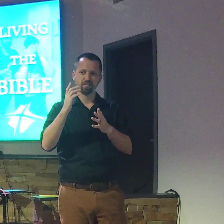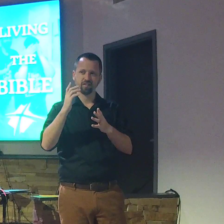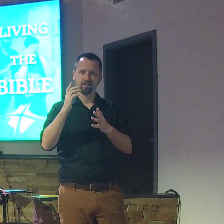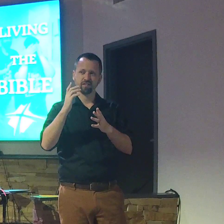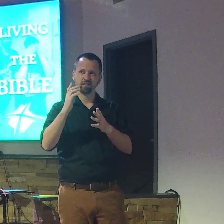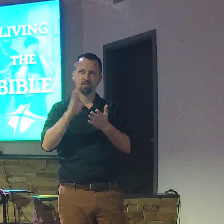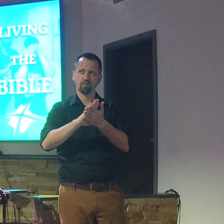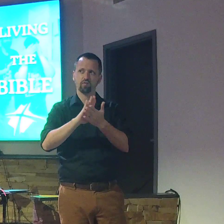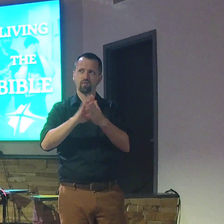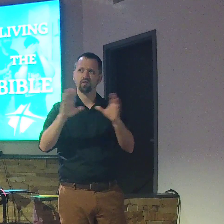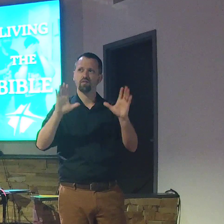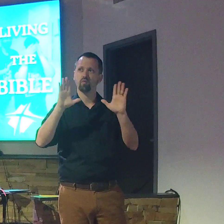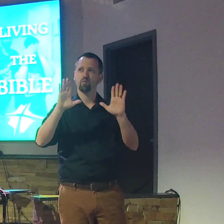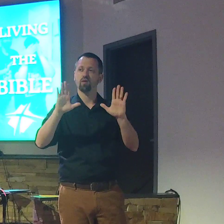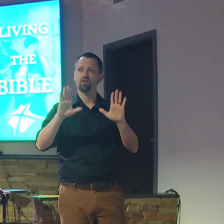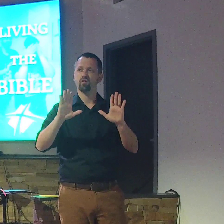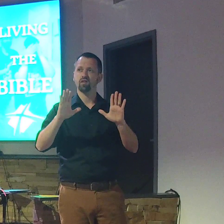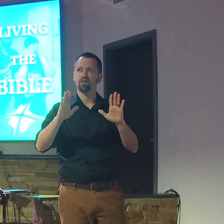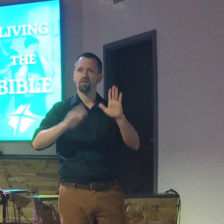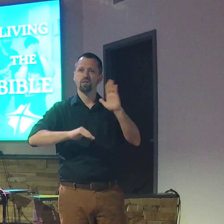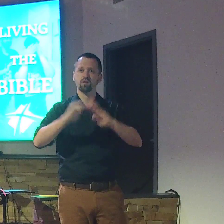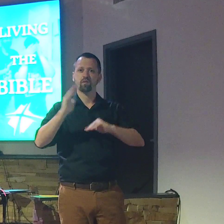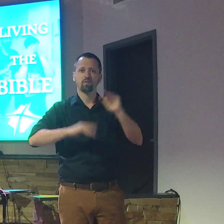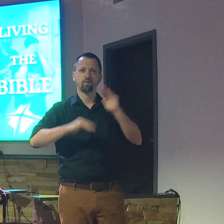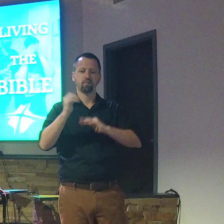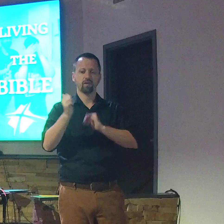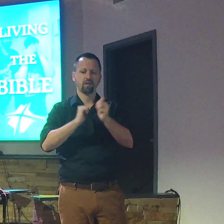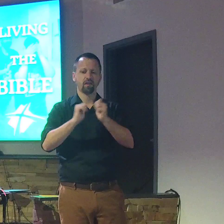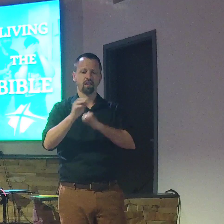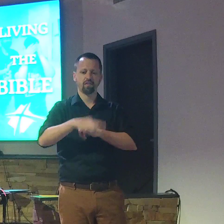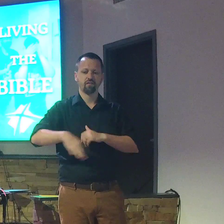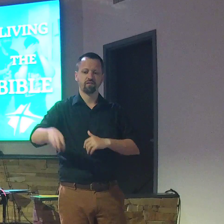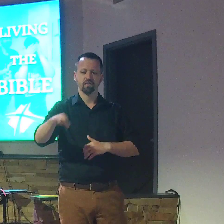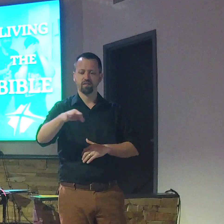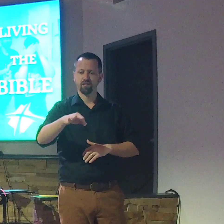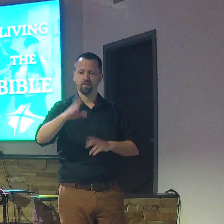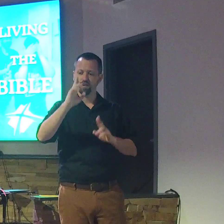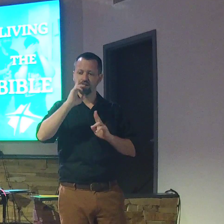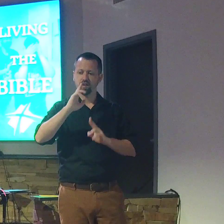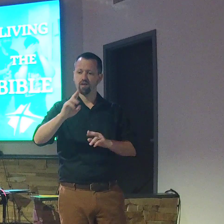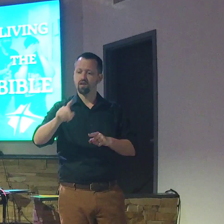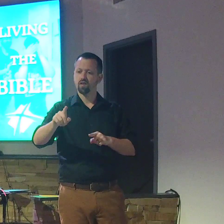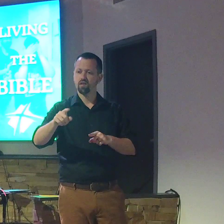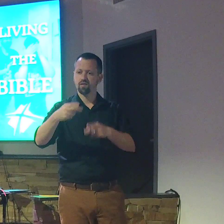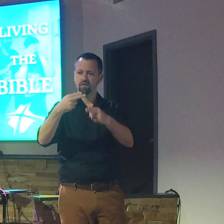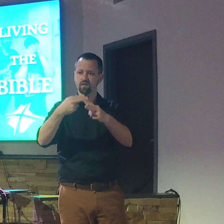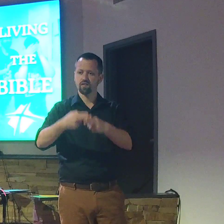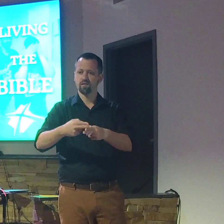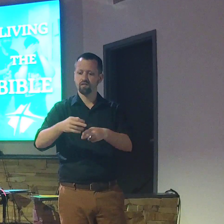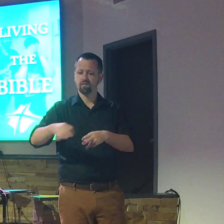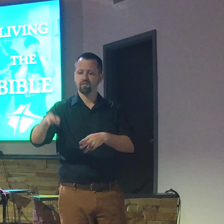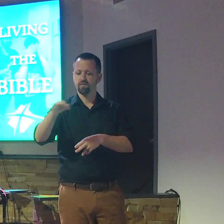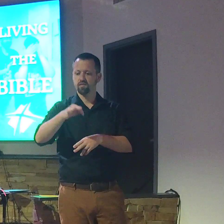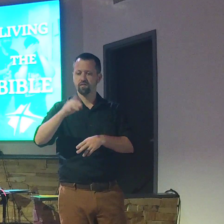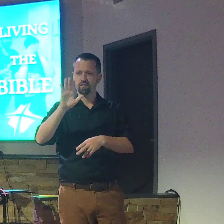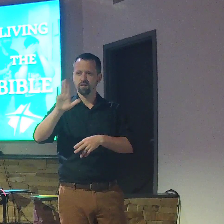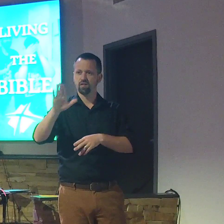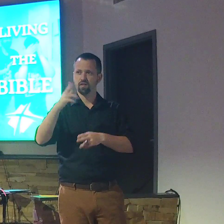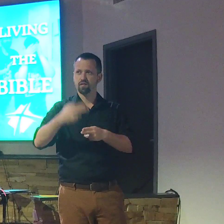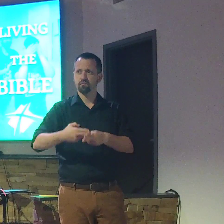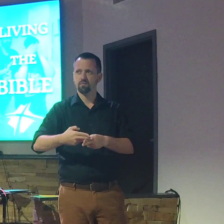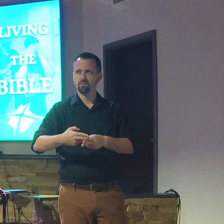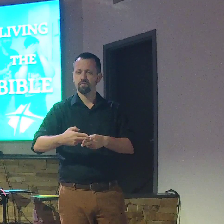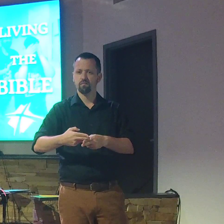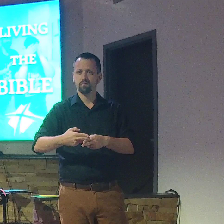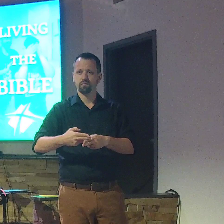thing. They were in the process of building a new athletic field, and they honored her by naming the sports field after her.